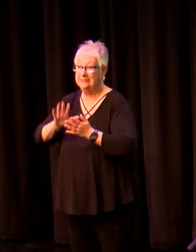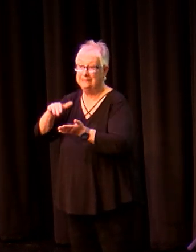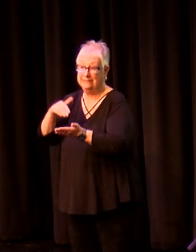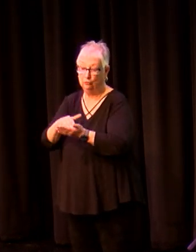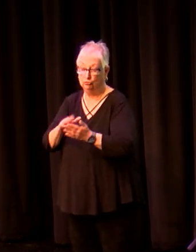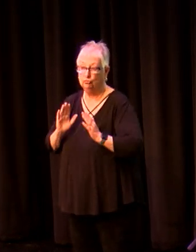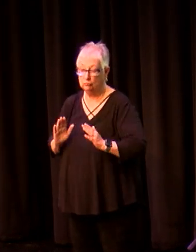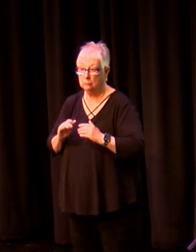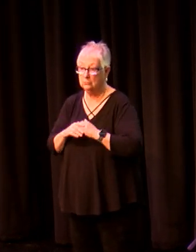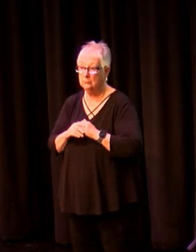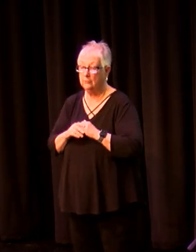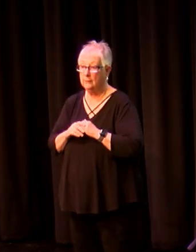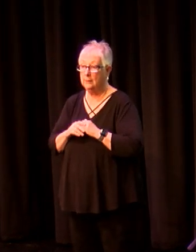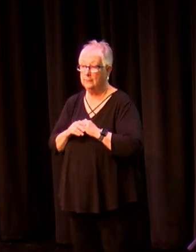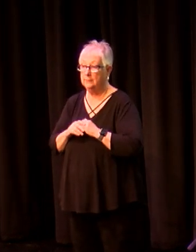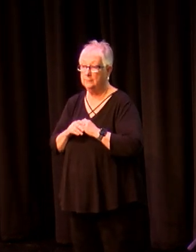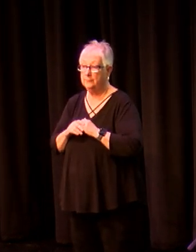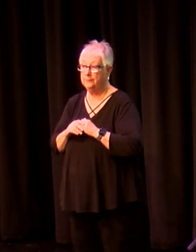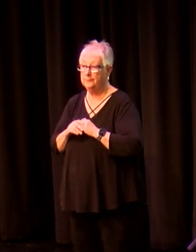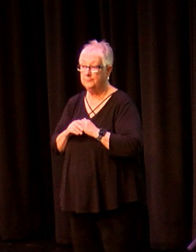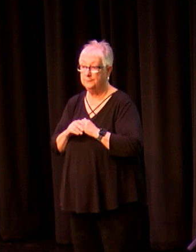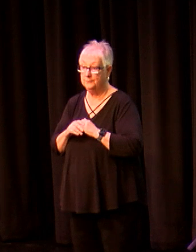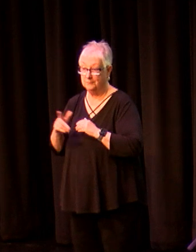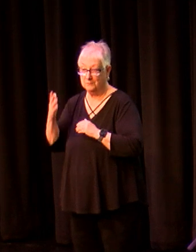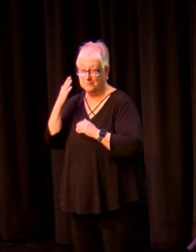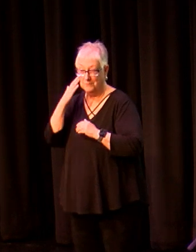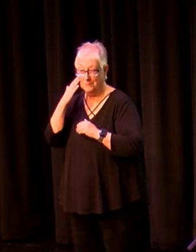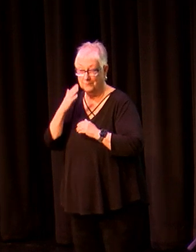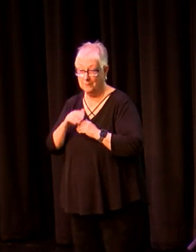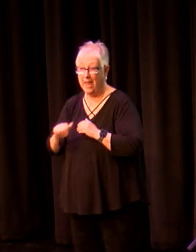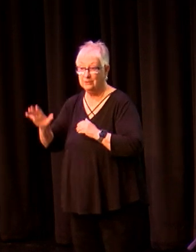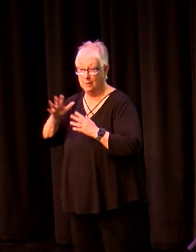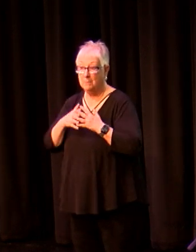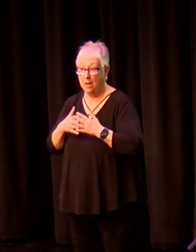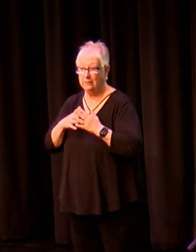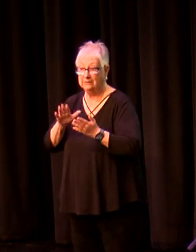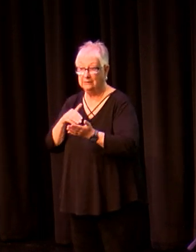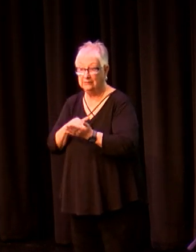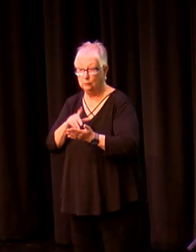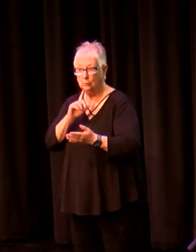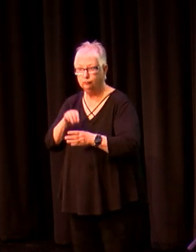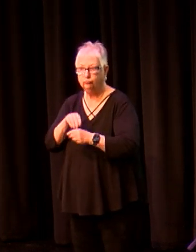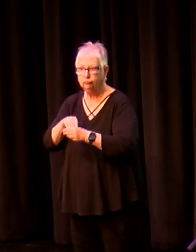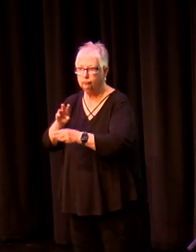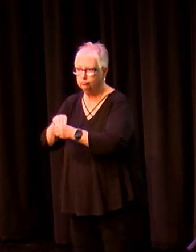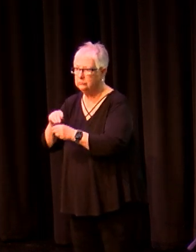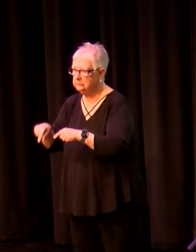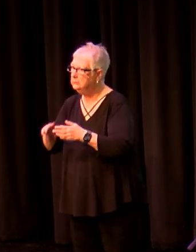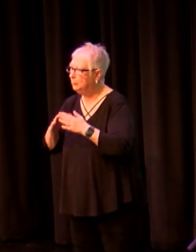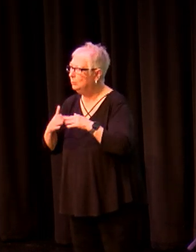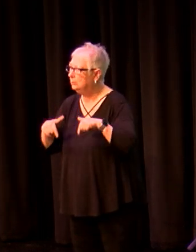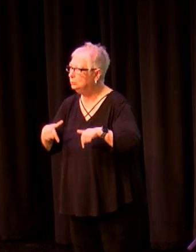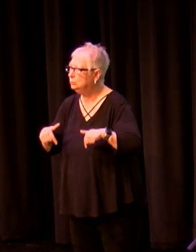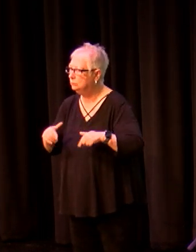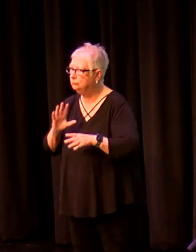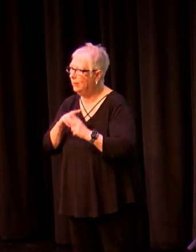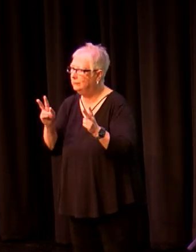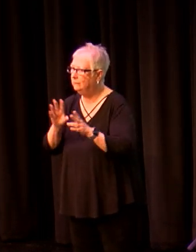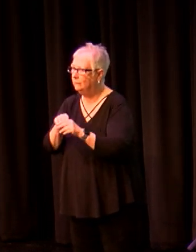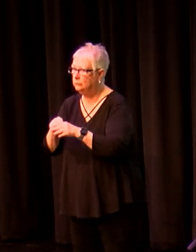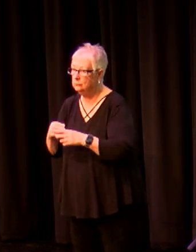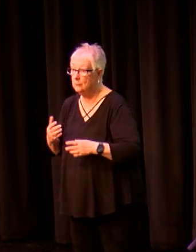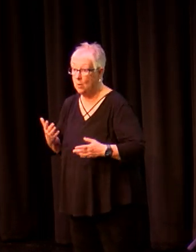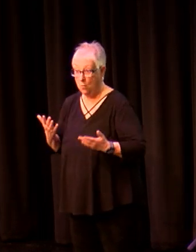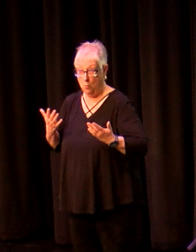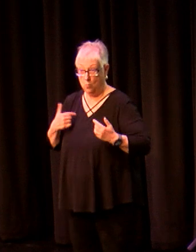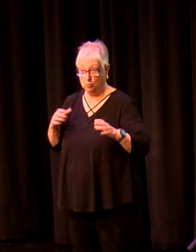As you know, from the many things that Asian American Center does here in the city, part of it is performance arts